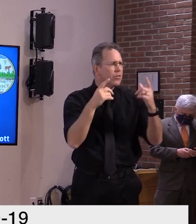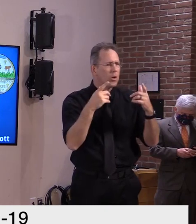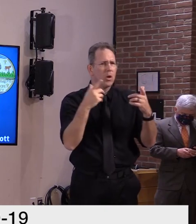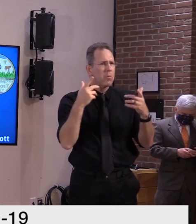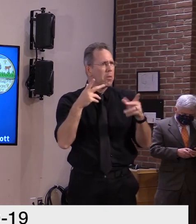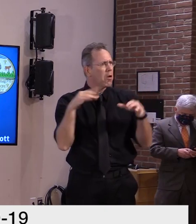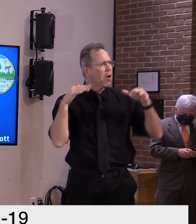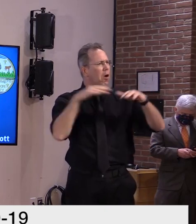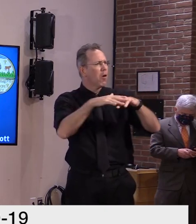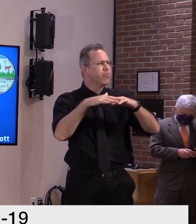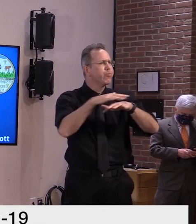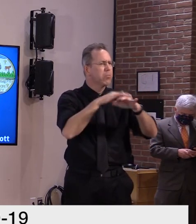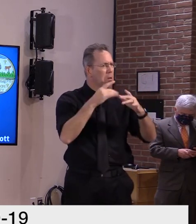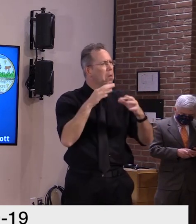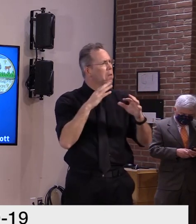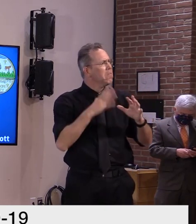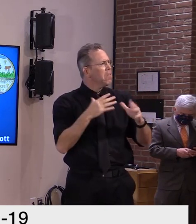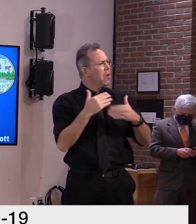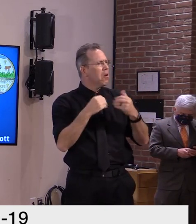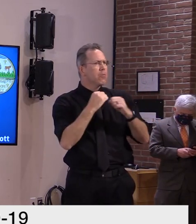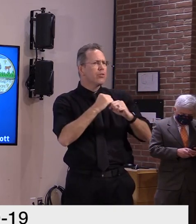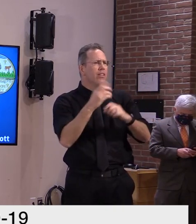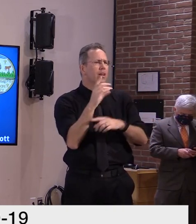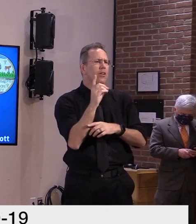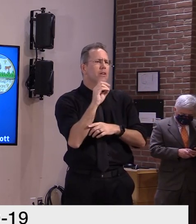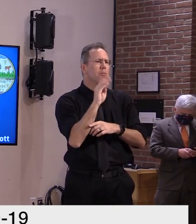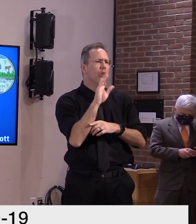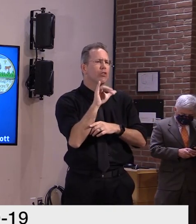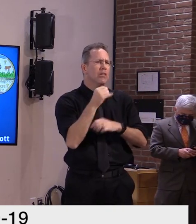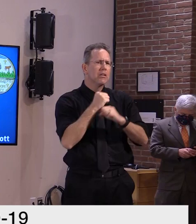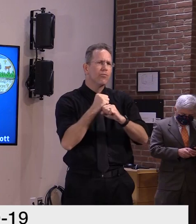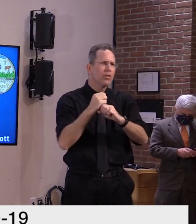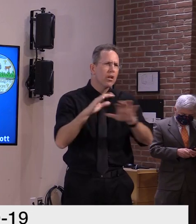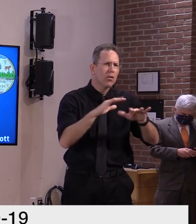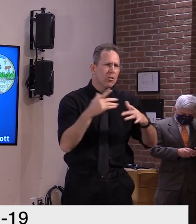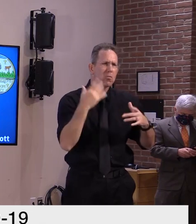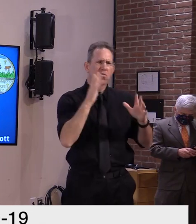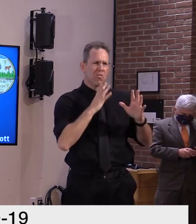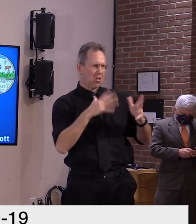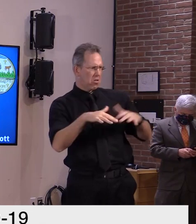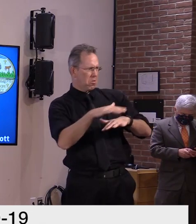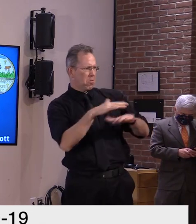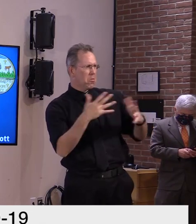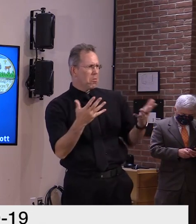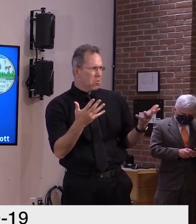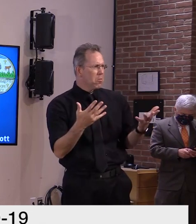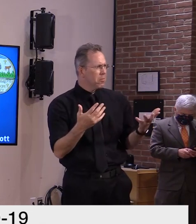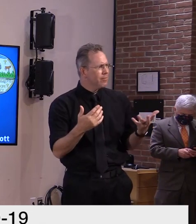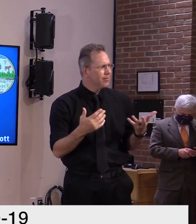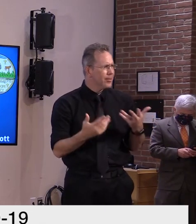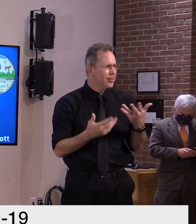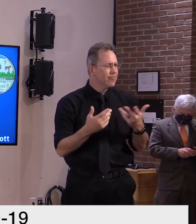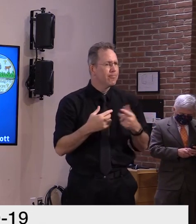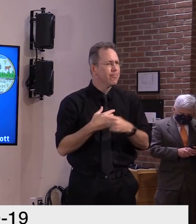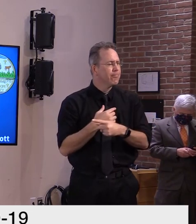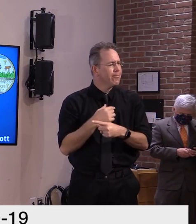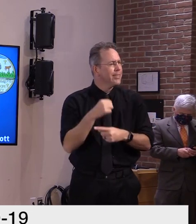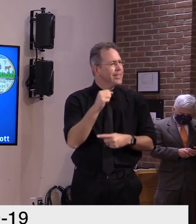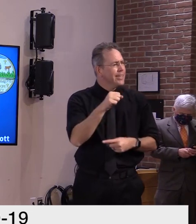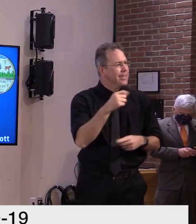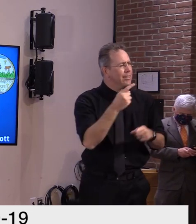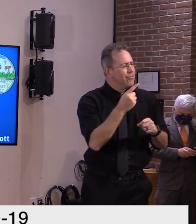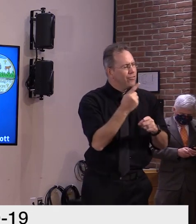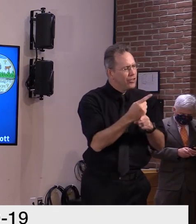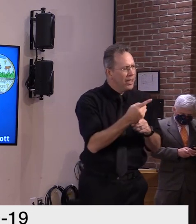rights? Yeah, it's hard for me to compare it to that because here people are exercising their right to vote, there they're exercising their right to be in